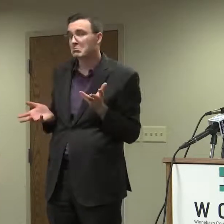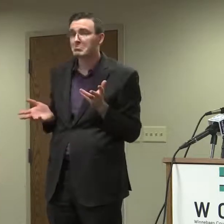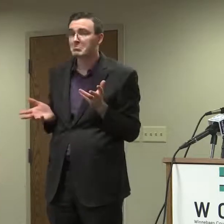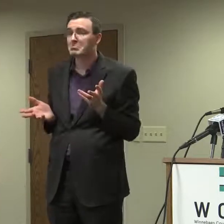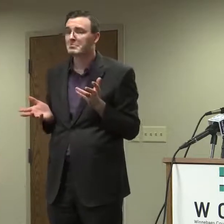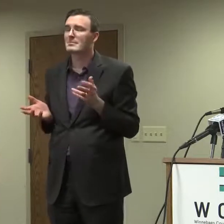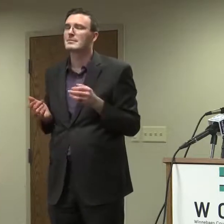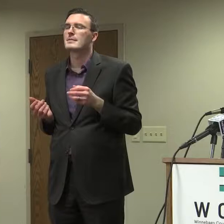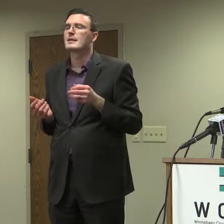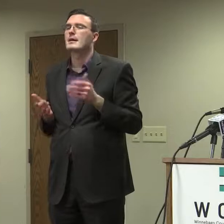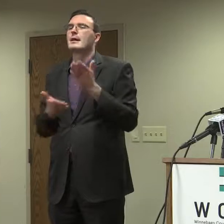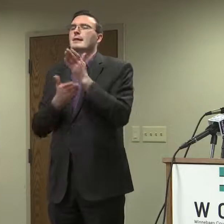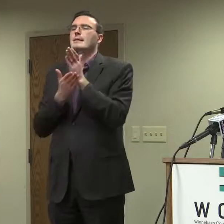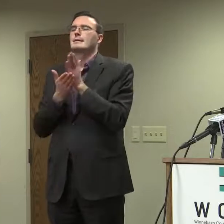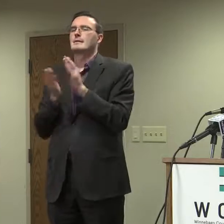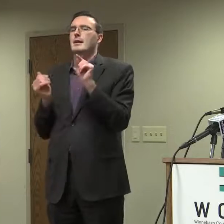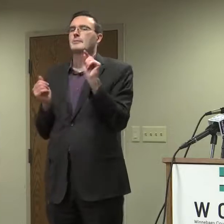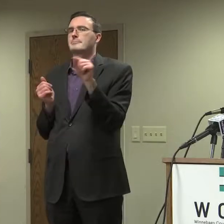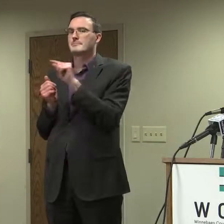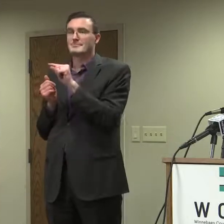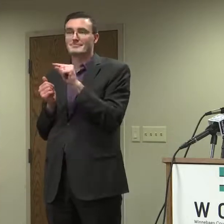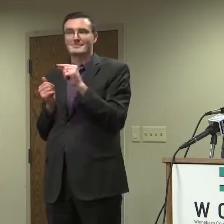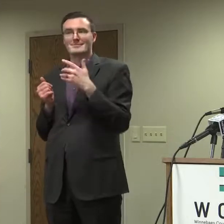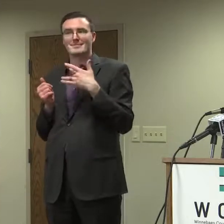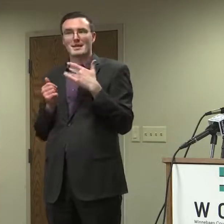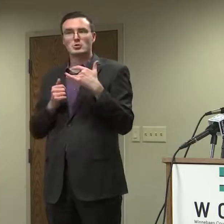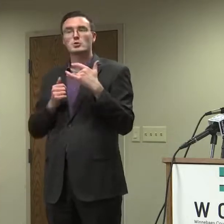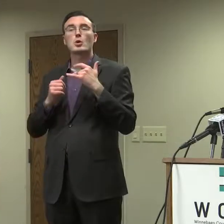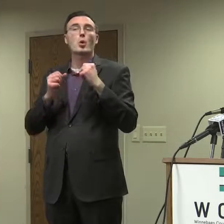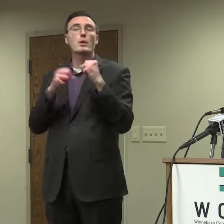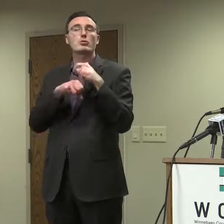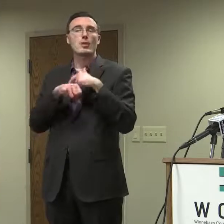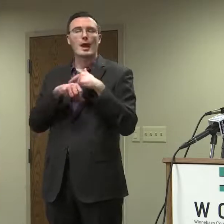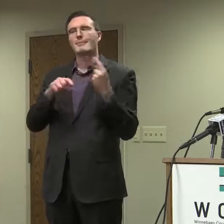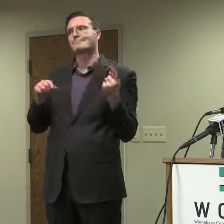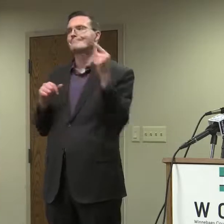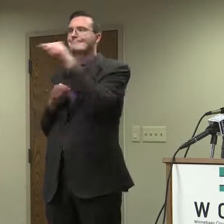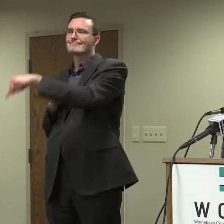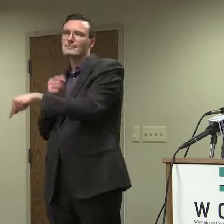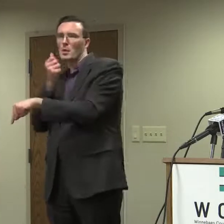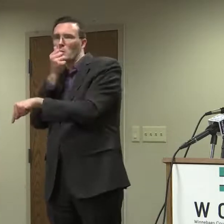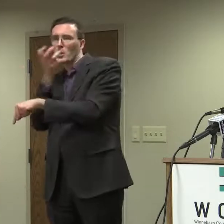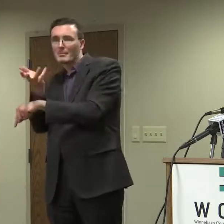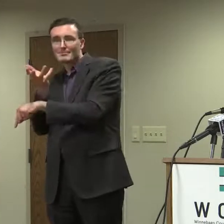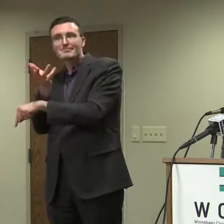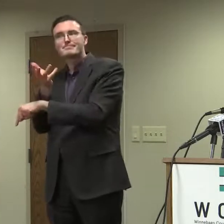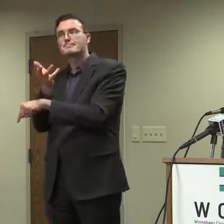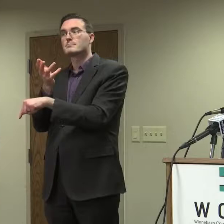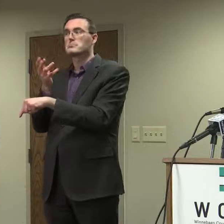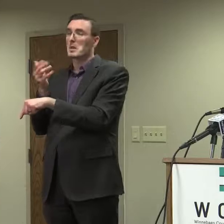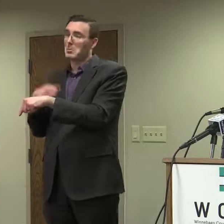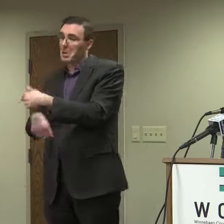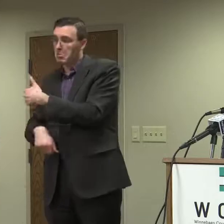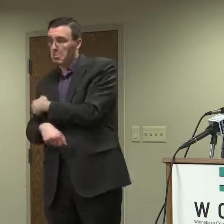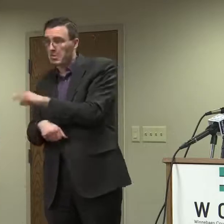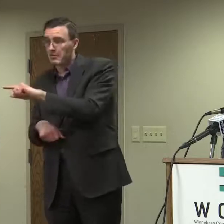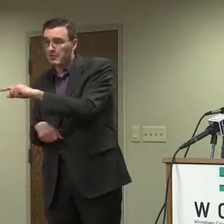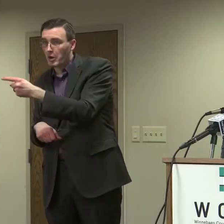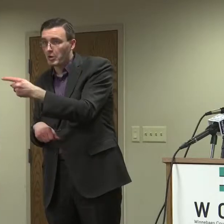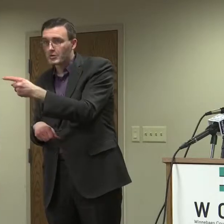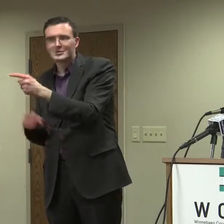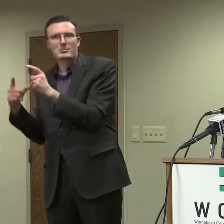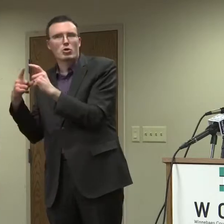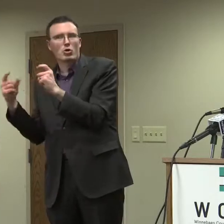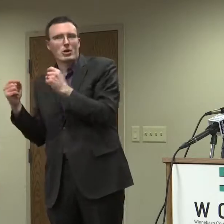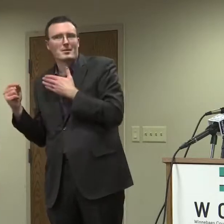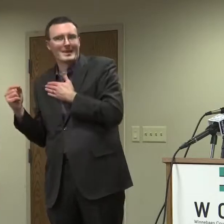our folks winter in warmer climates, may get their first dose in their winter climates. You want to make sure you bring your vaccine